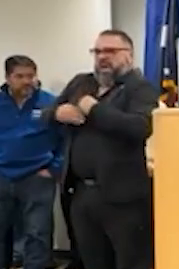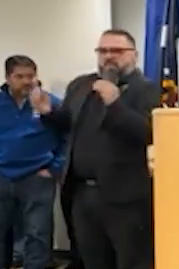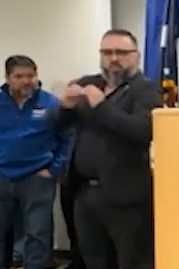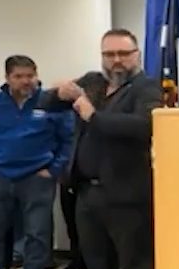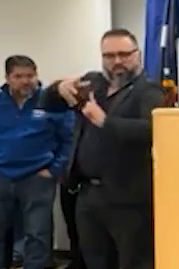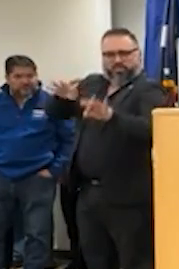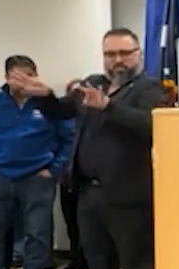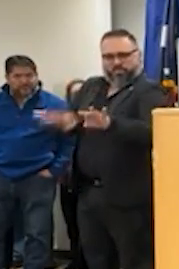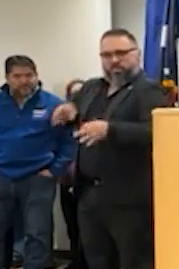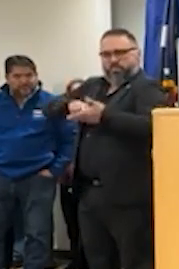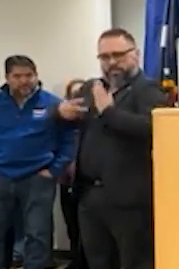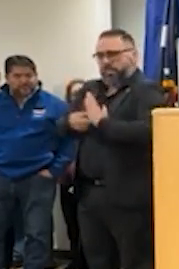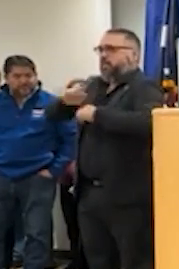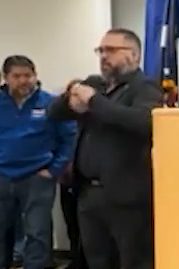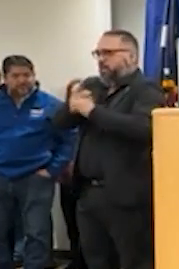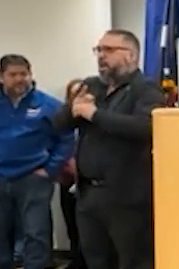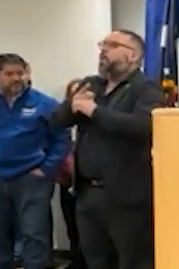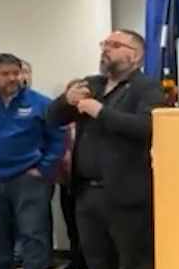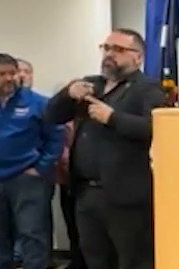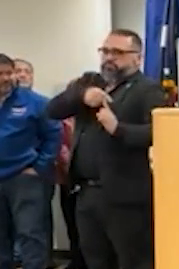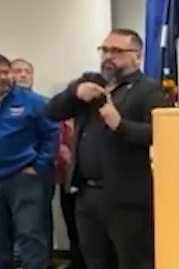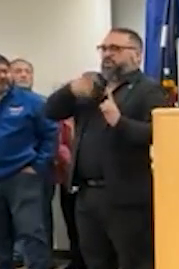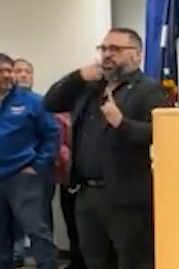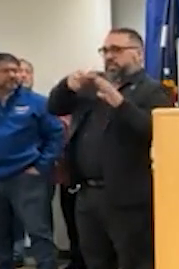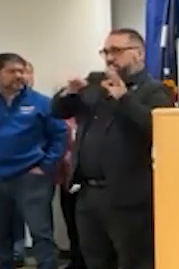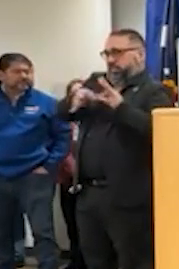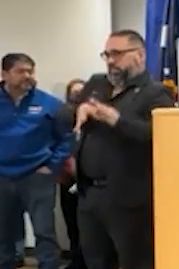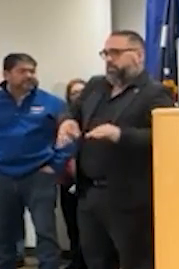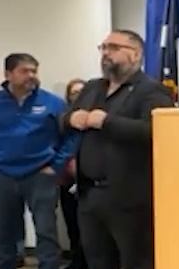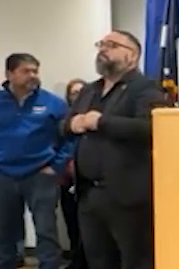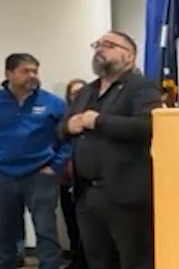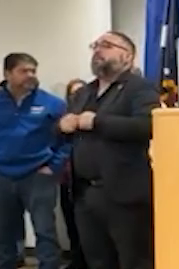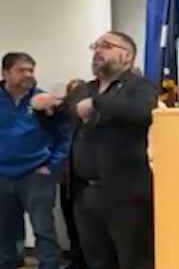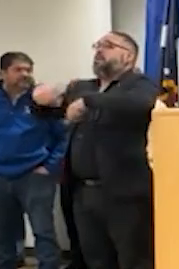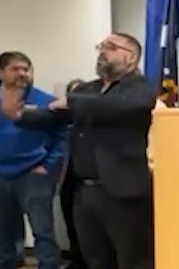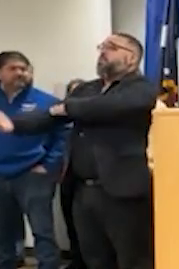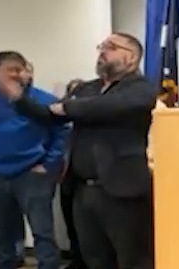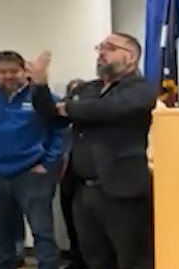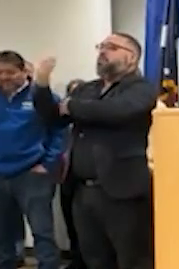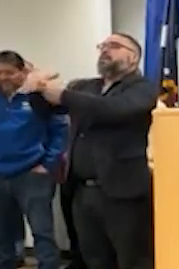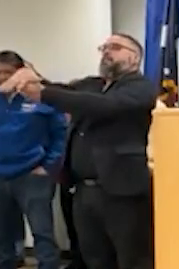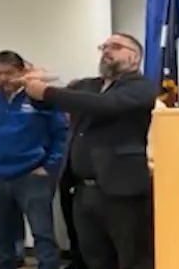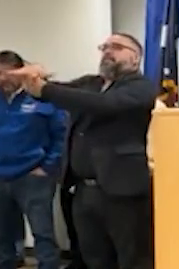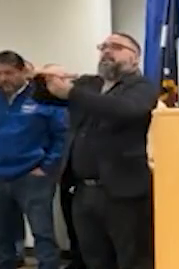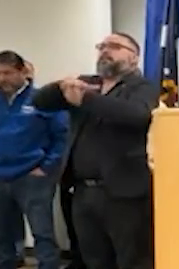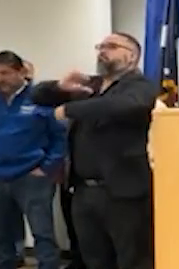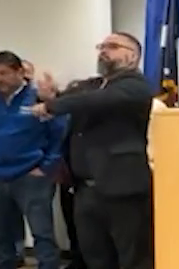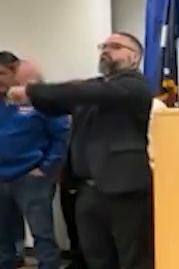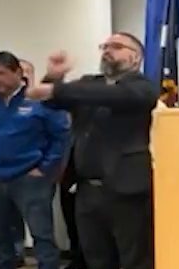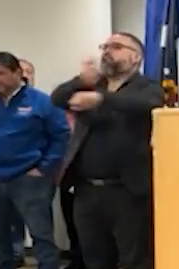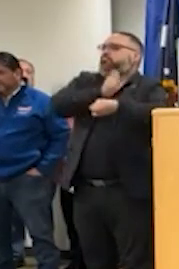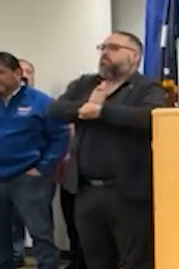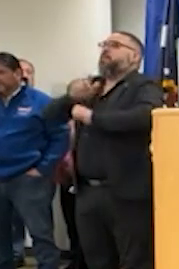information to some of the details that the Mayor laid out. As of this morning, there are a number of places where individuals can go